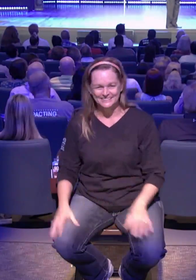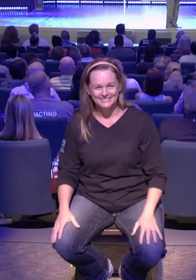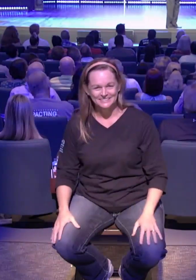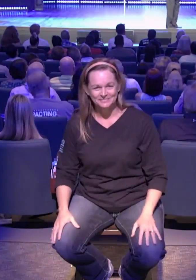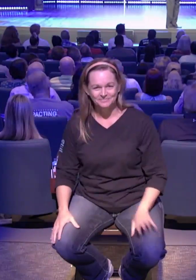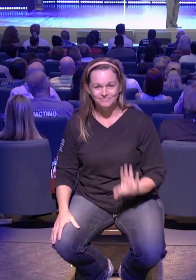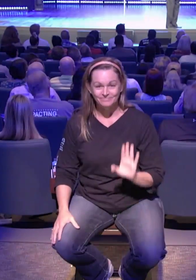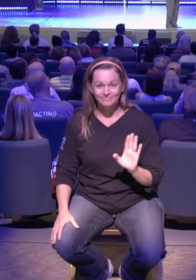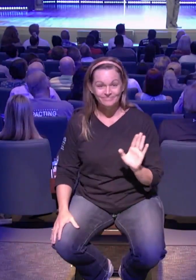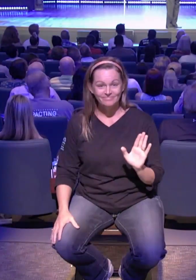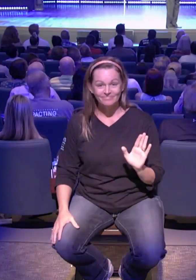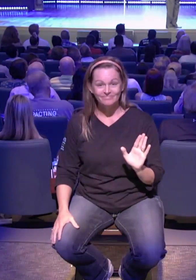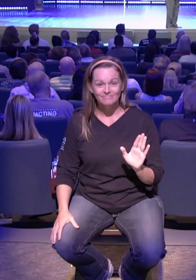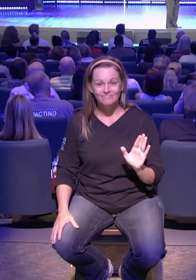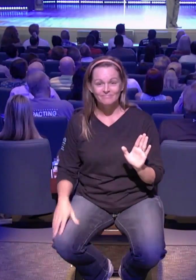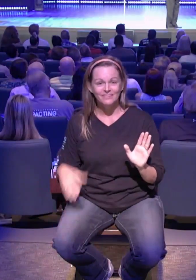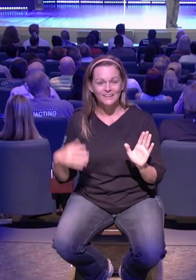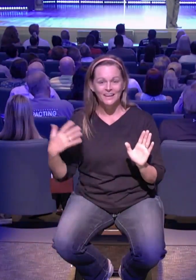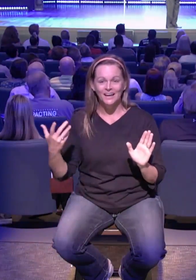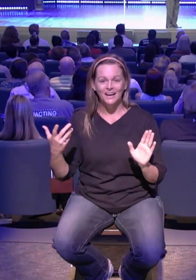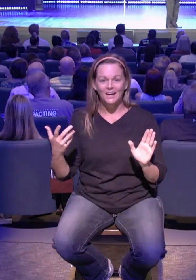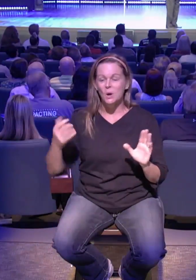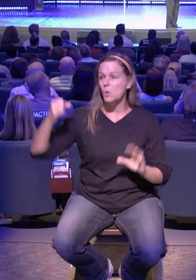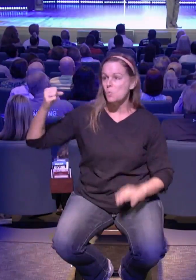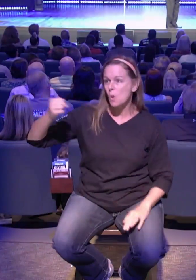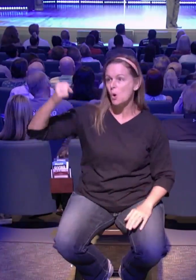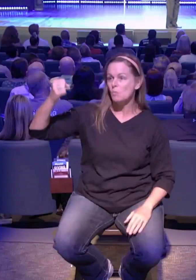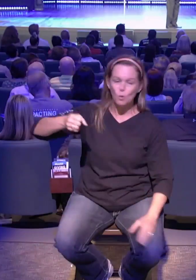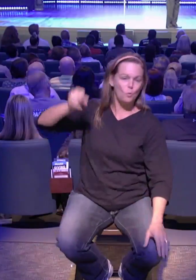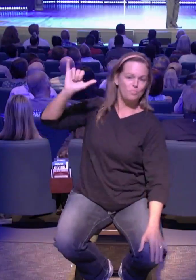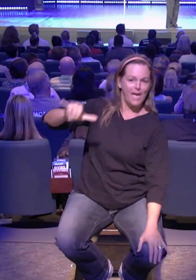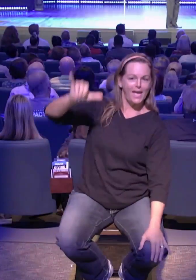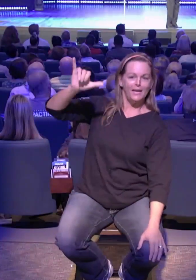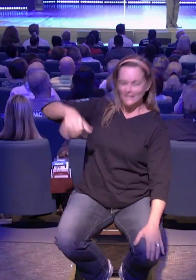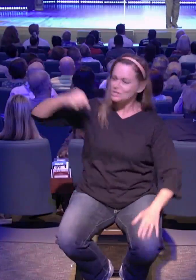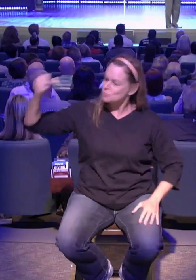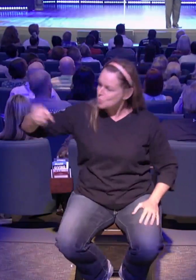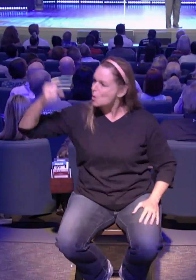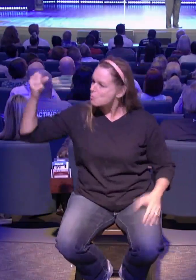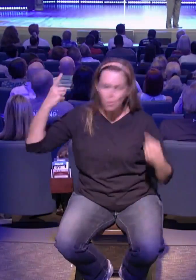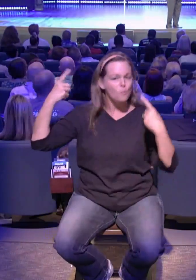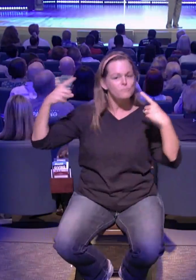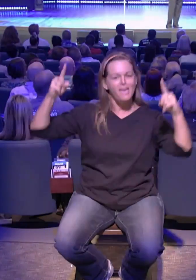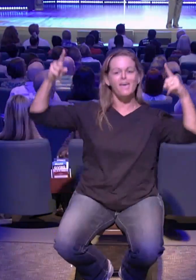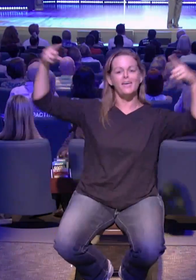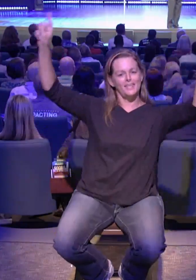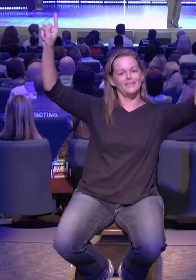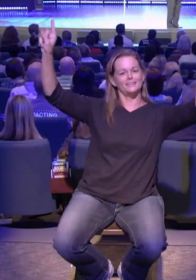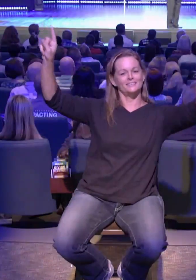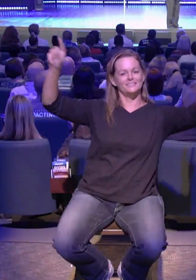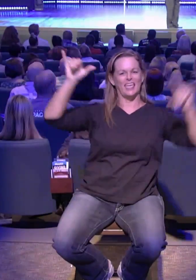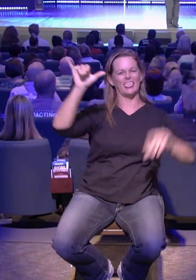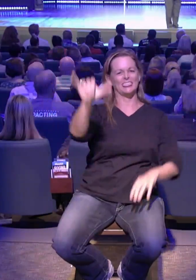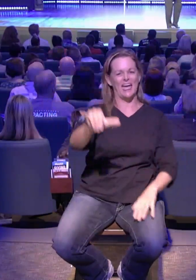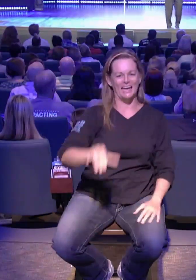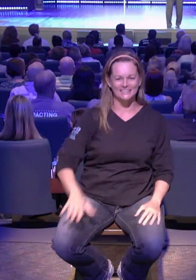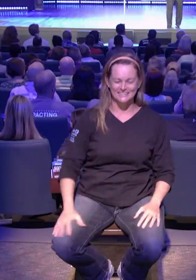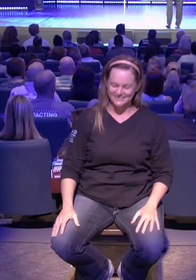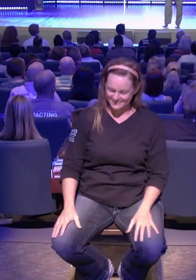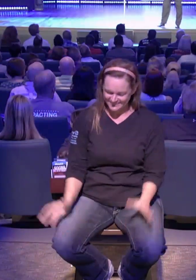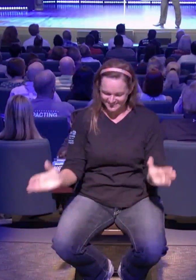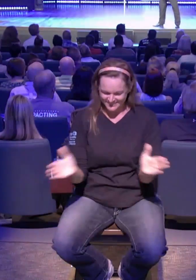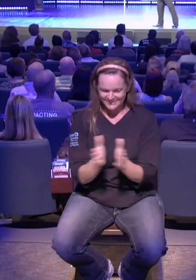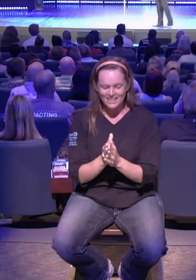got to say is, whoop, whoop, dad is, whoop, whoop, dad is. I'm talking about, God has blessed